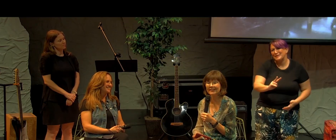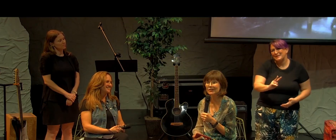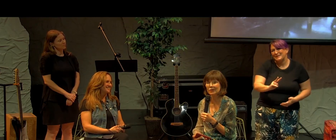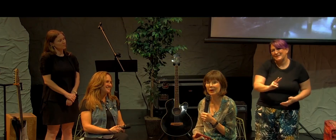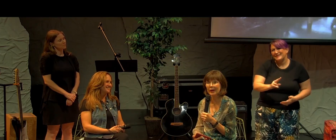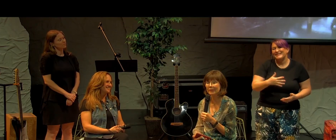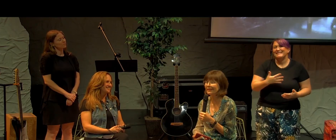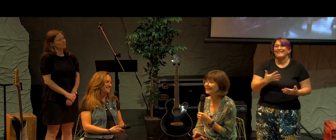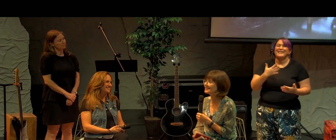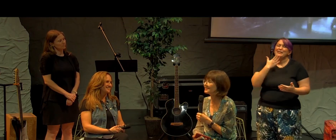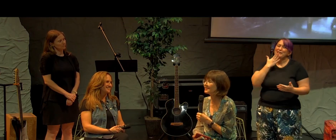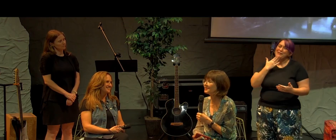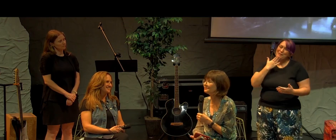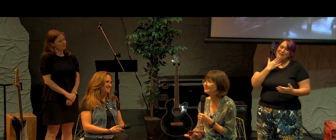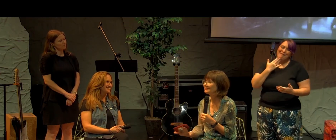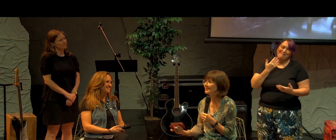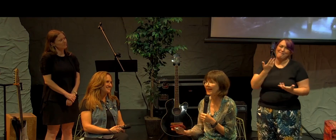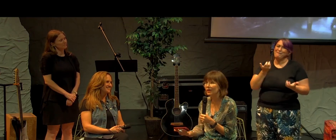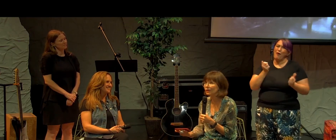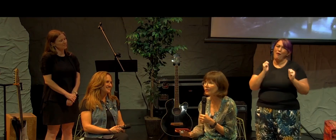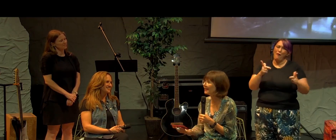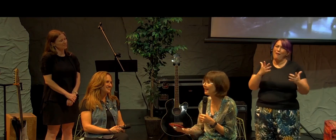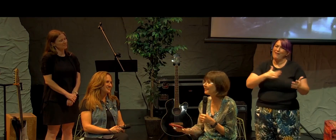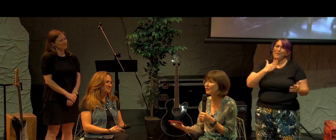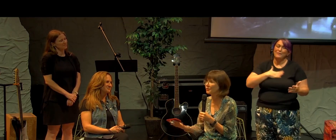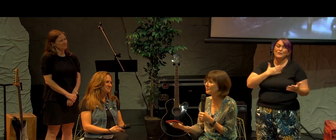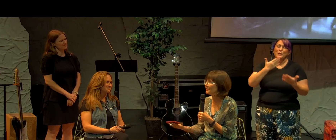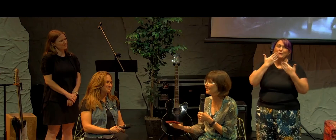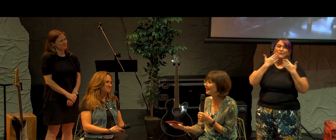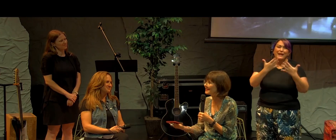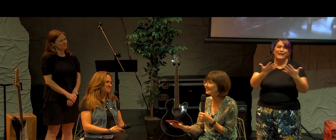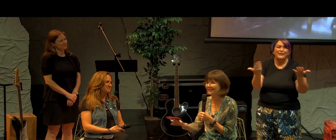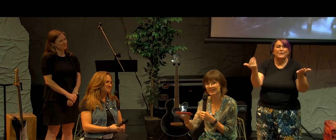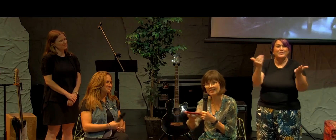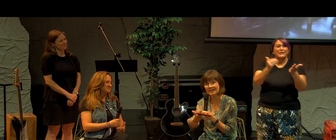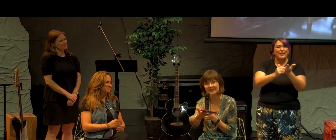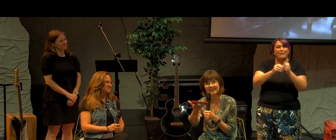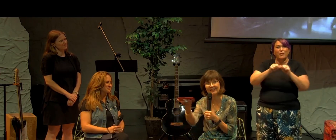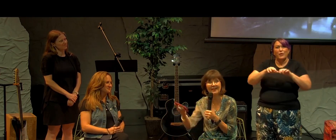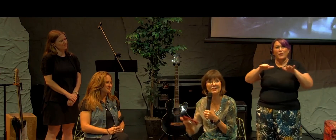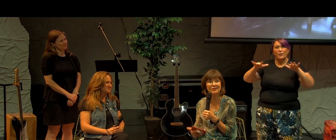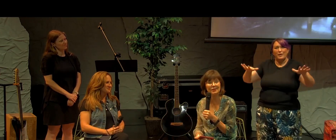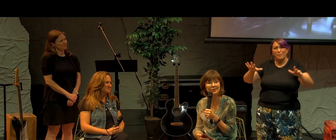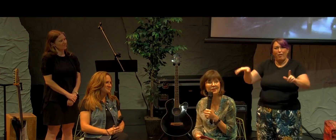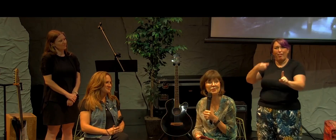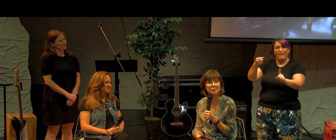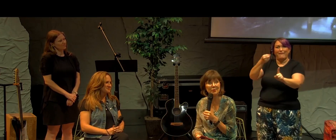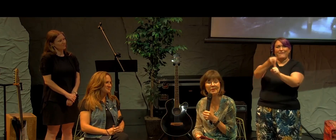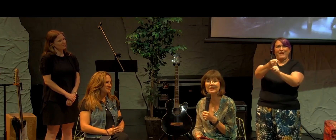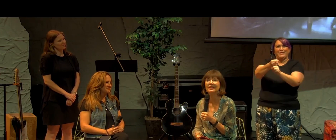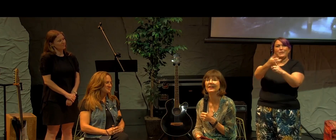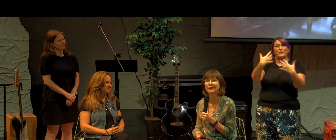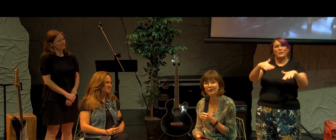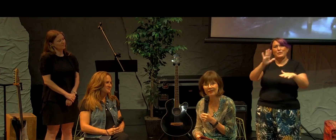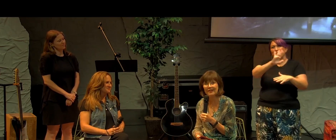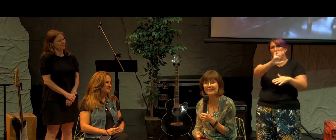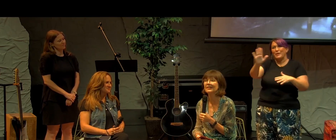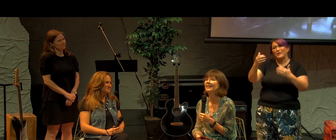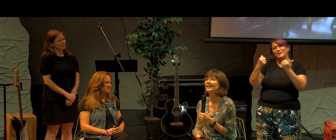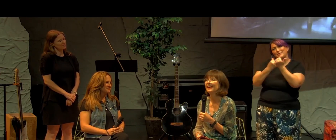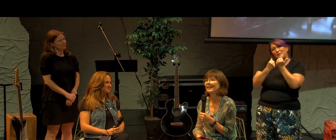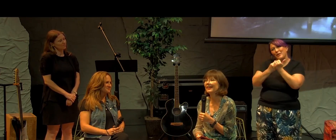and they're so happy. And so thank you again for the ripple effect. This is thanks to you and your support and your